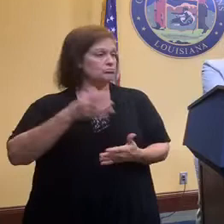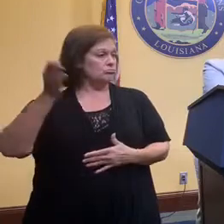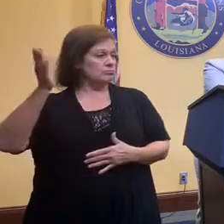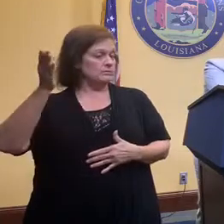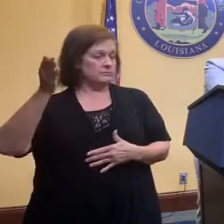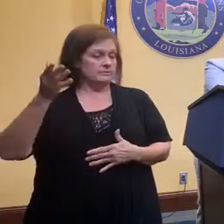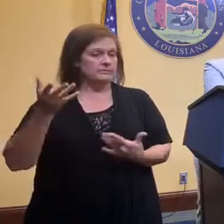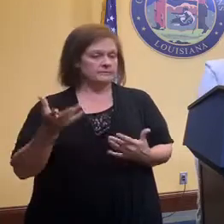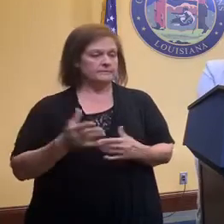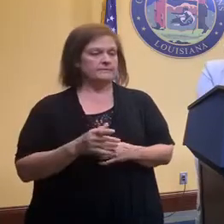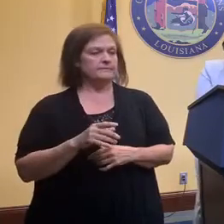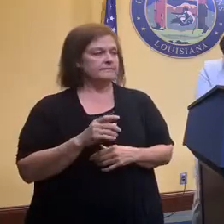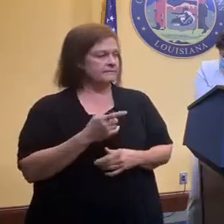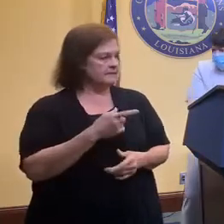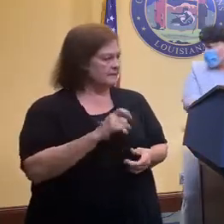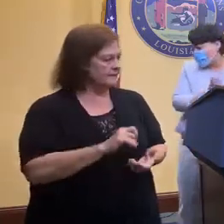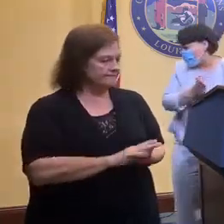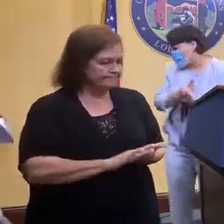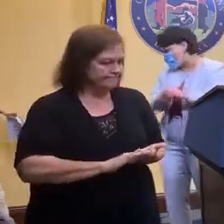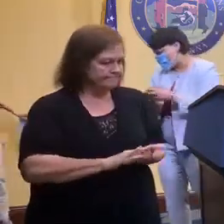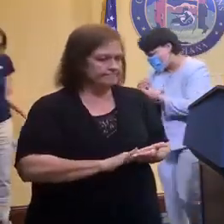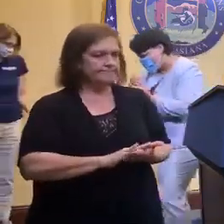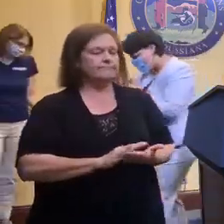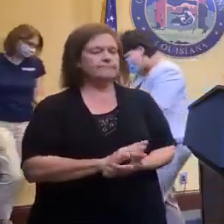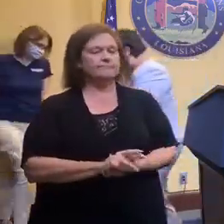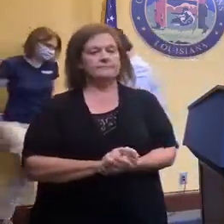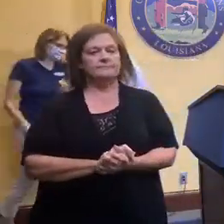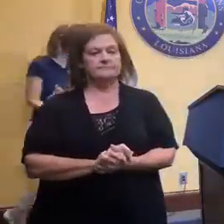of course, we have everything we need here. And I'll come back.